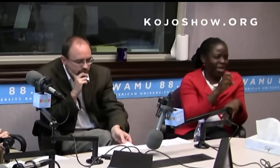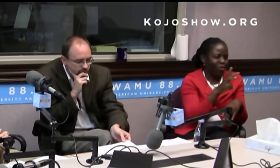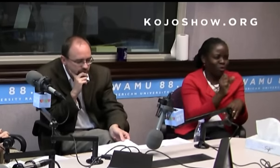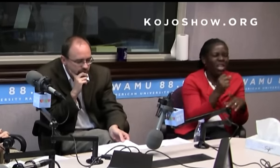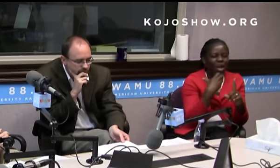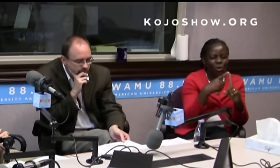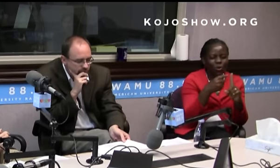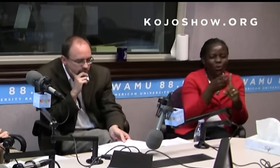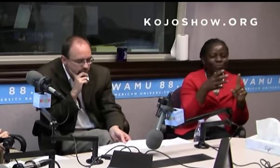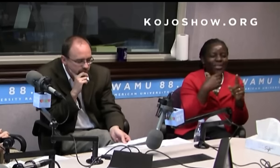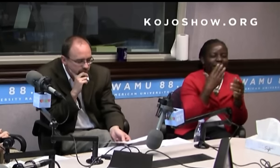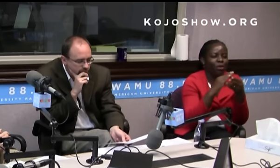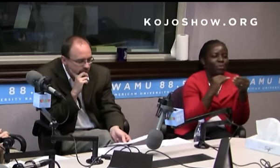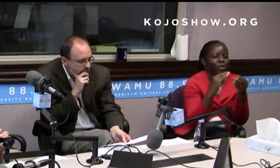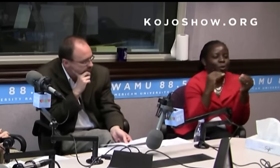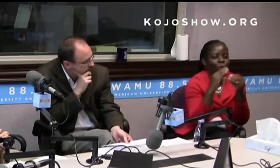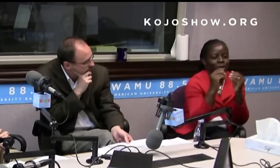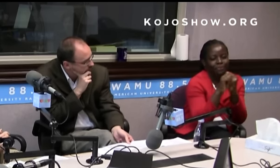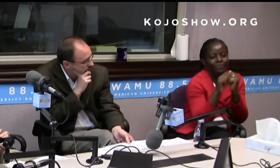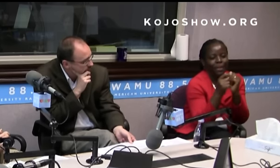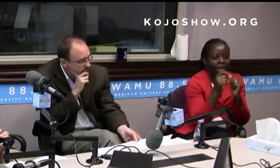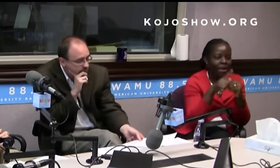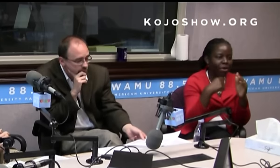of each of those languages, they tend to get lost.